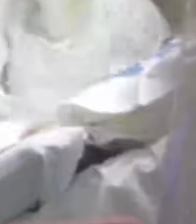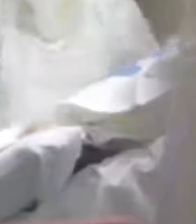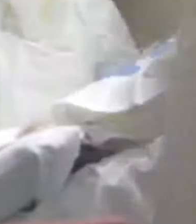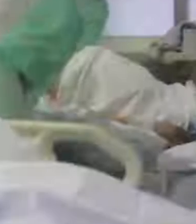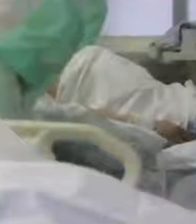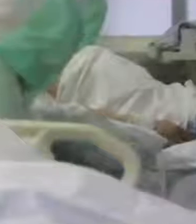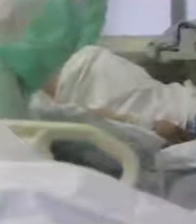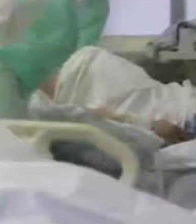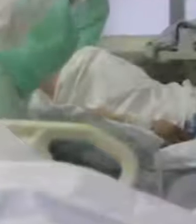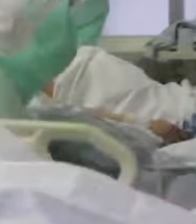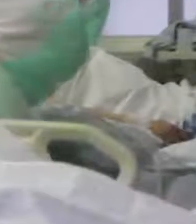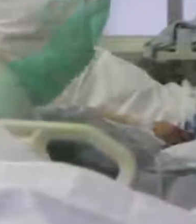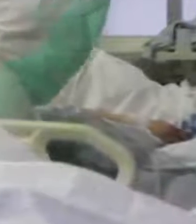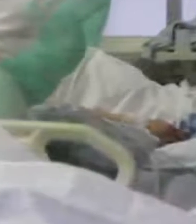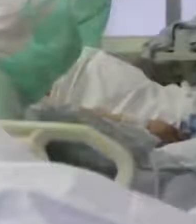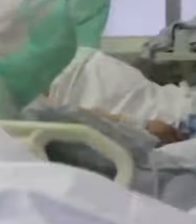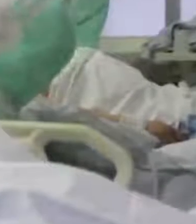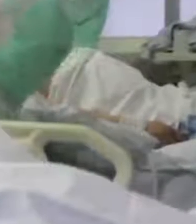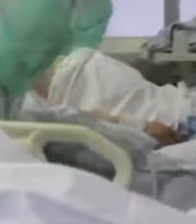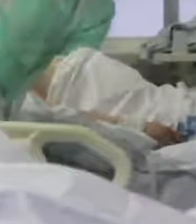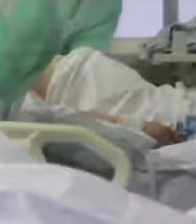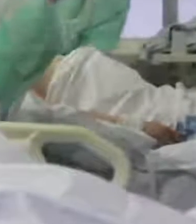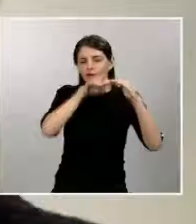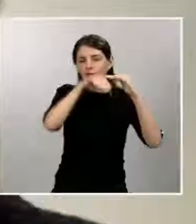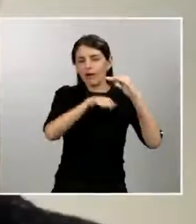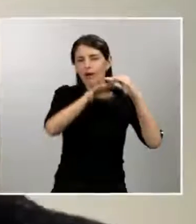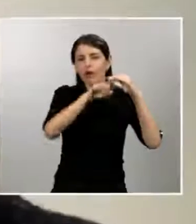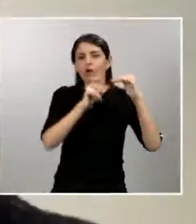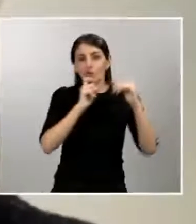than this time last week when it was 20%.